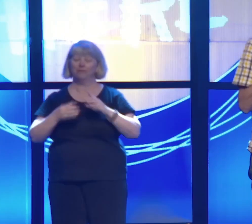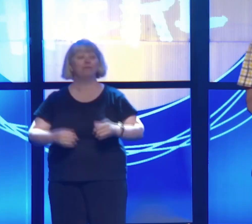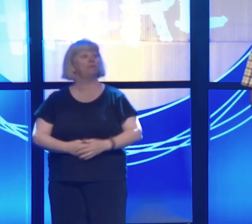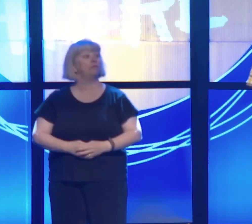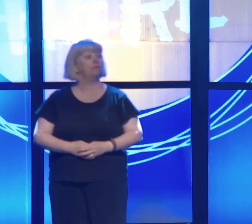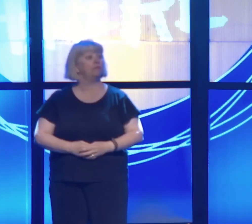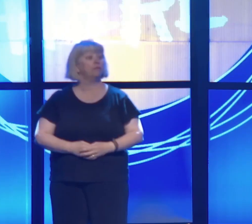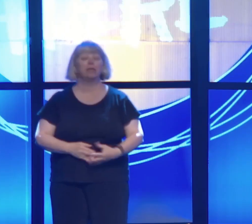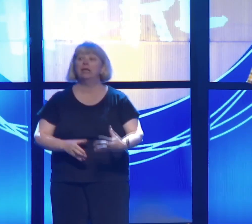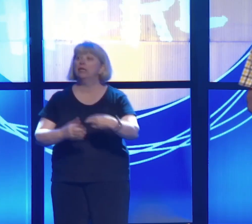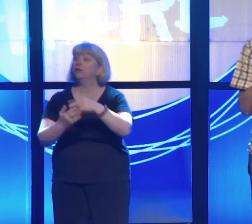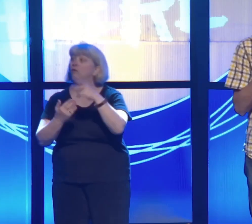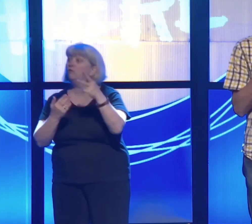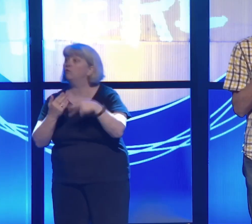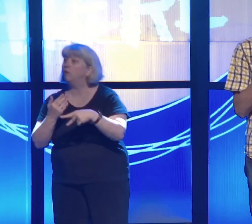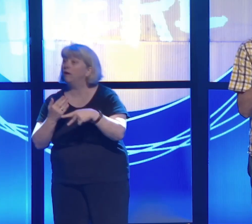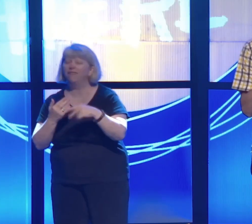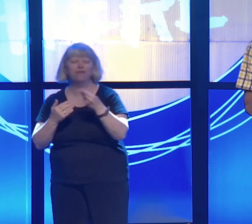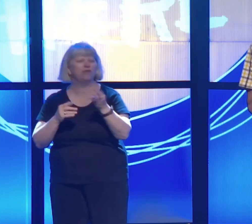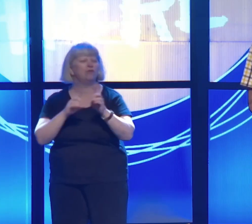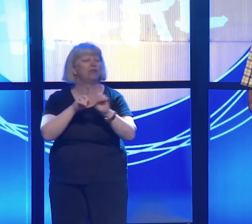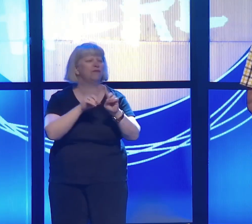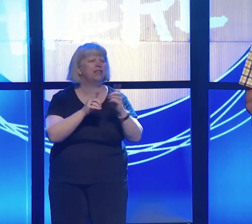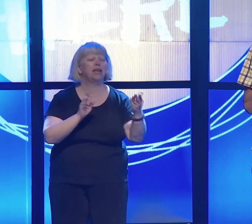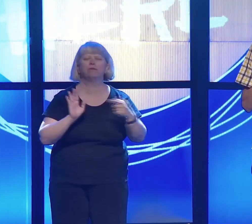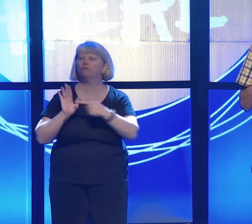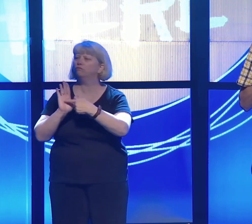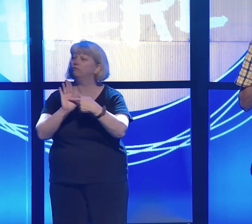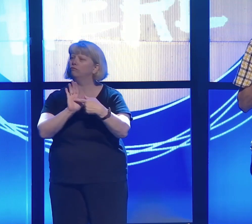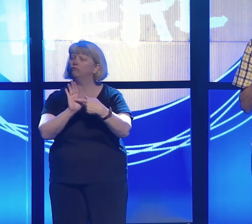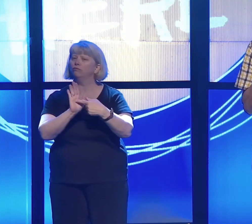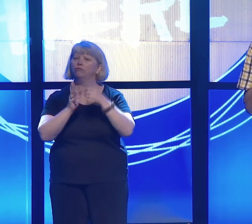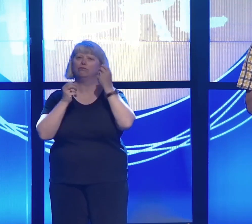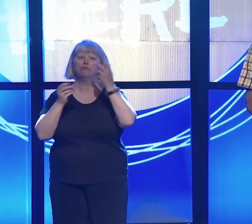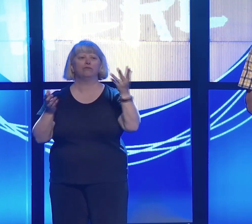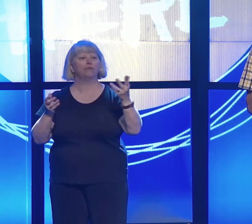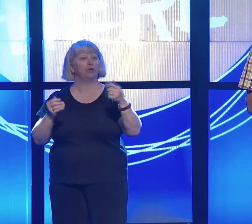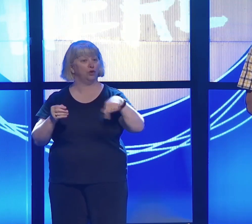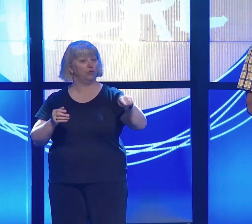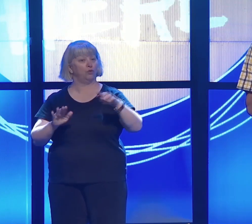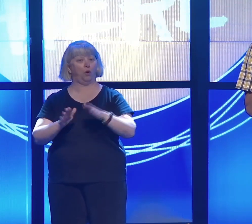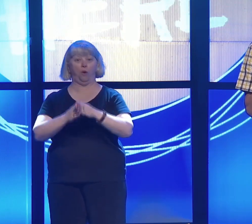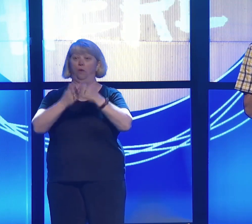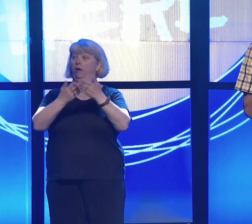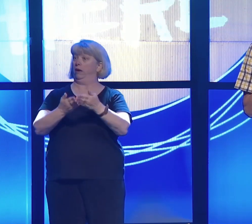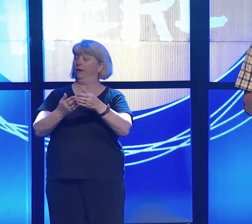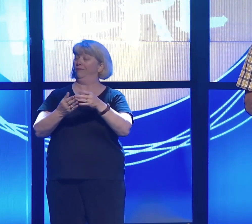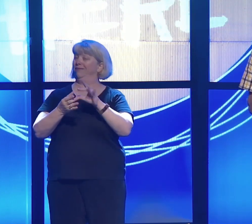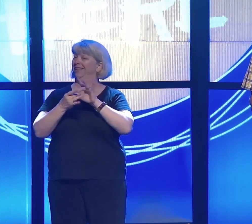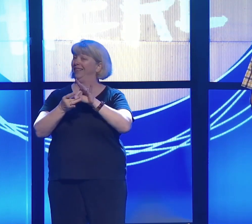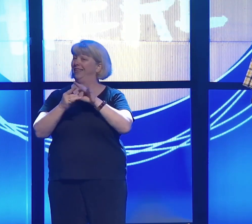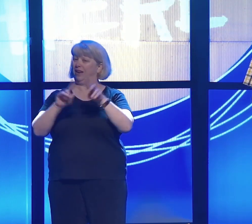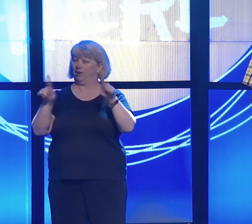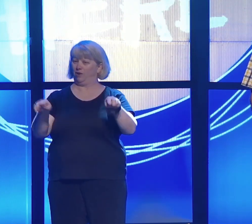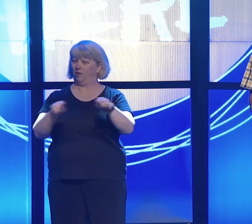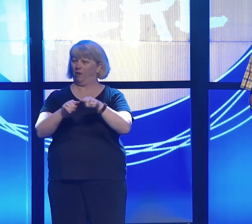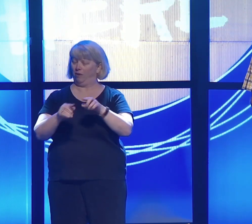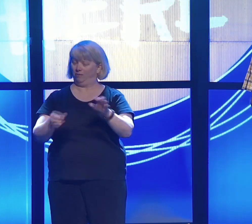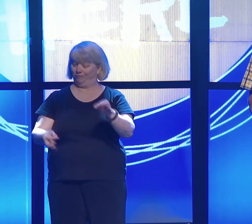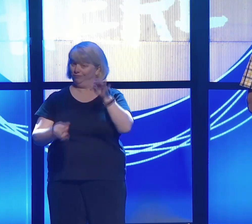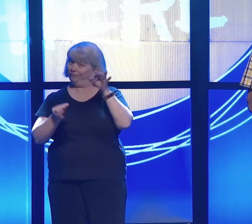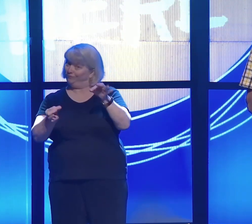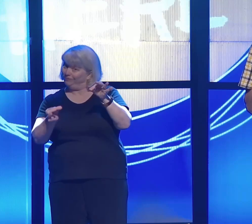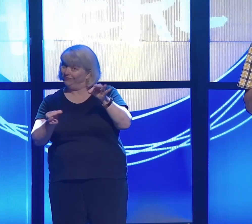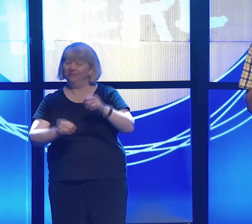But inside your program folder are a few other things I want to point out. Everyone go ahead and take out the Connect card. All right, it says Connect card right